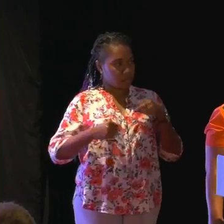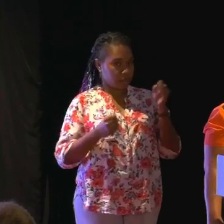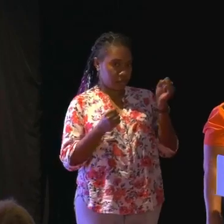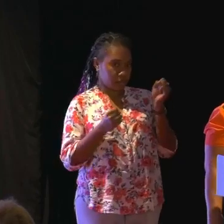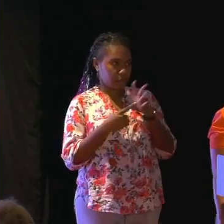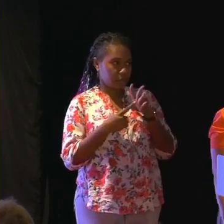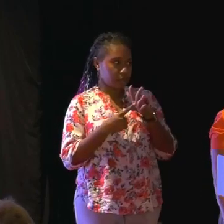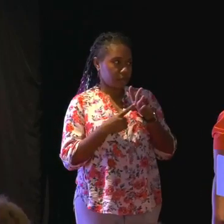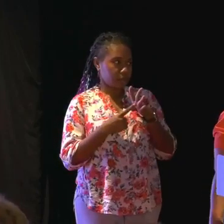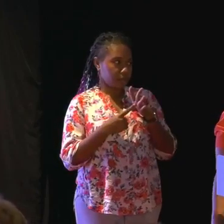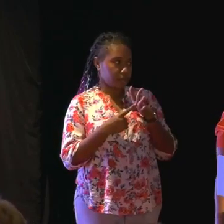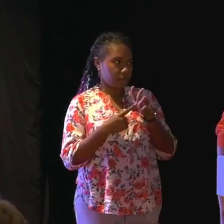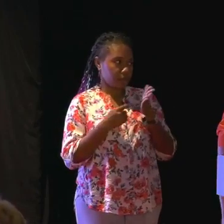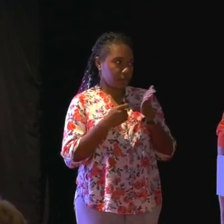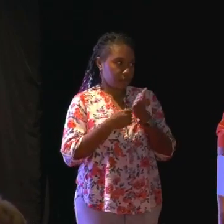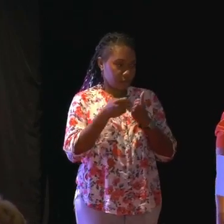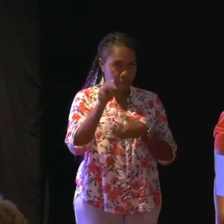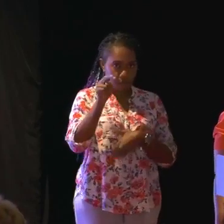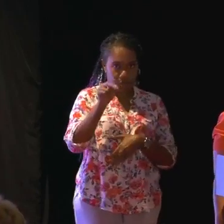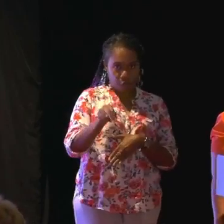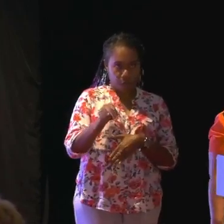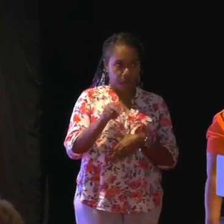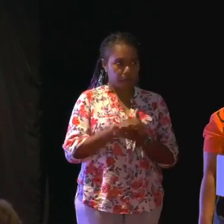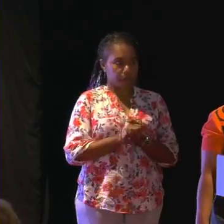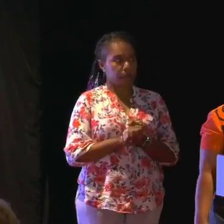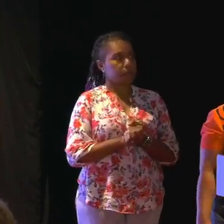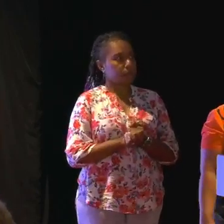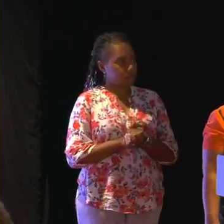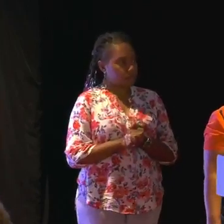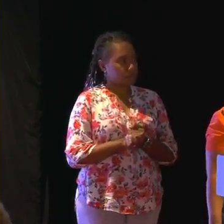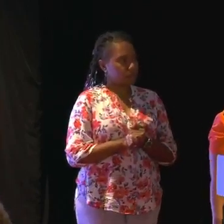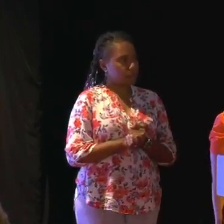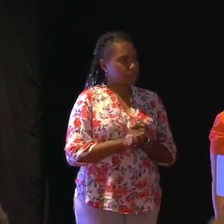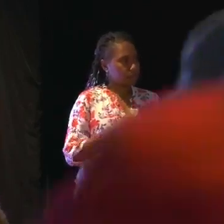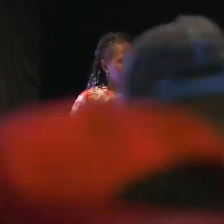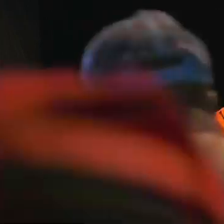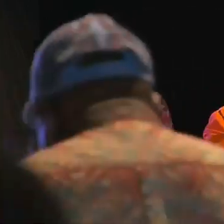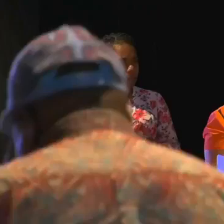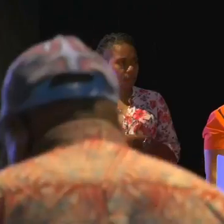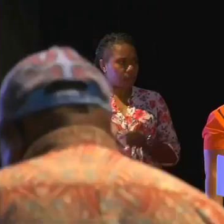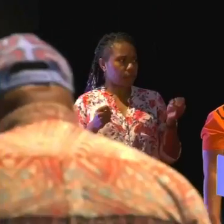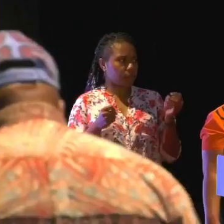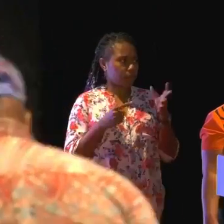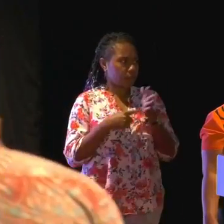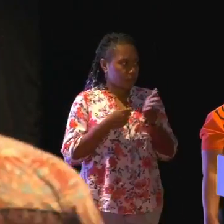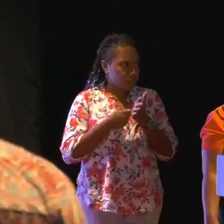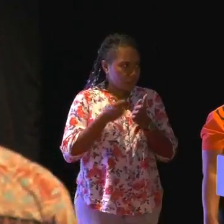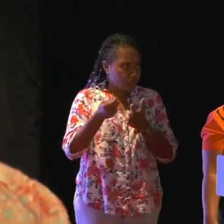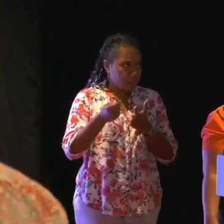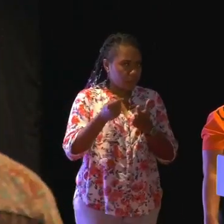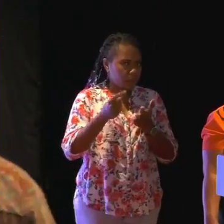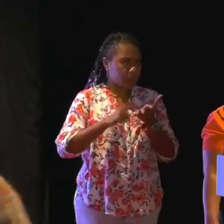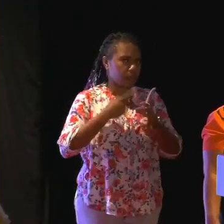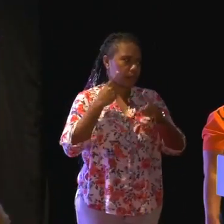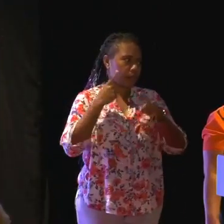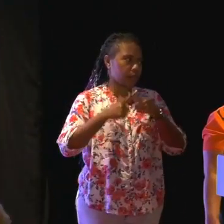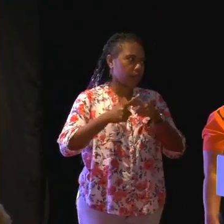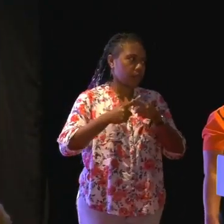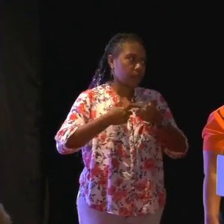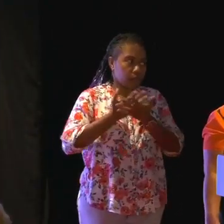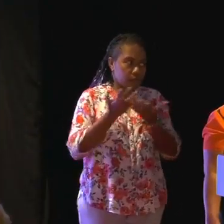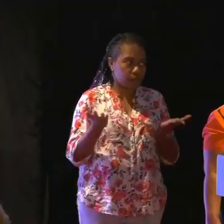requirements, benefits of paying tax, and how you can get help with your payment